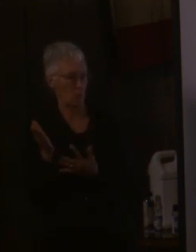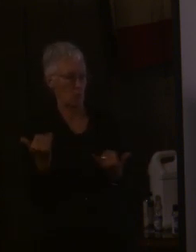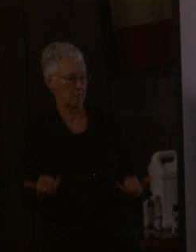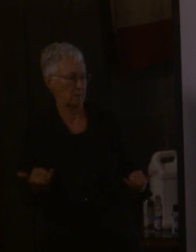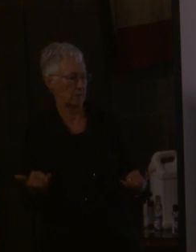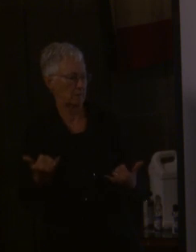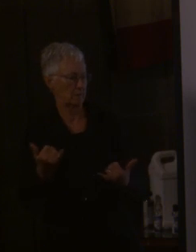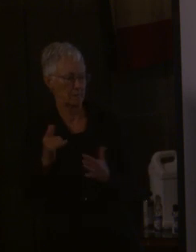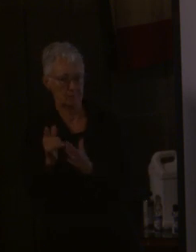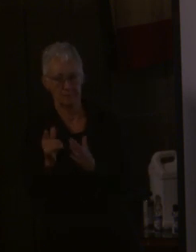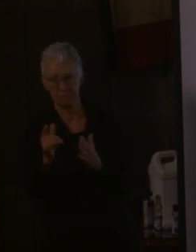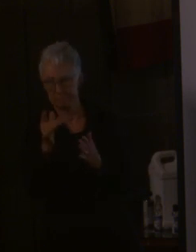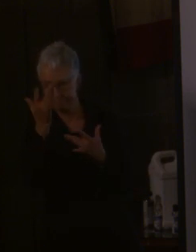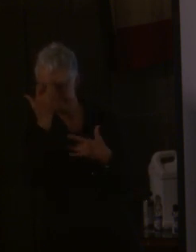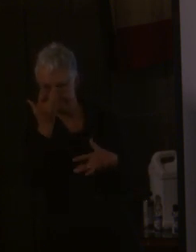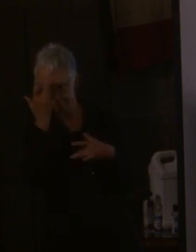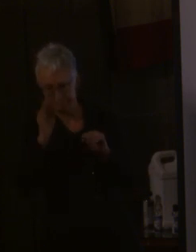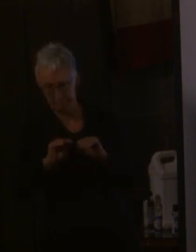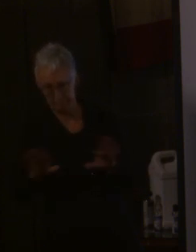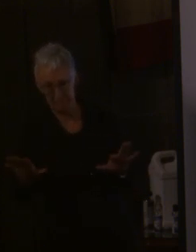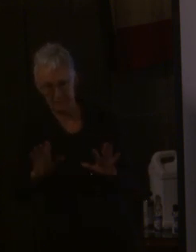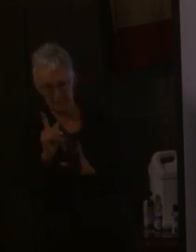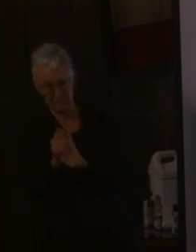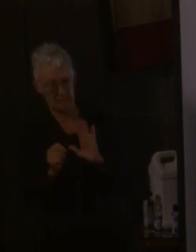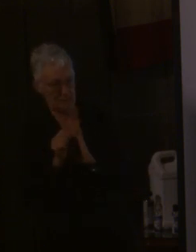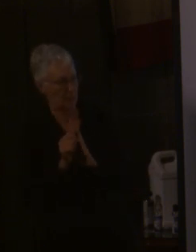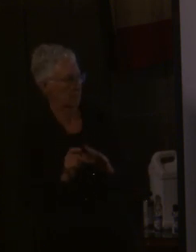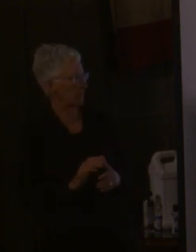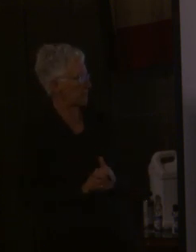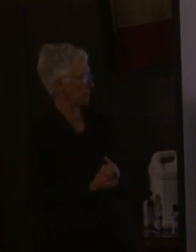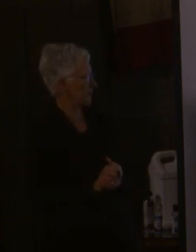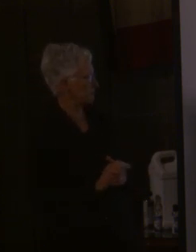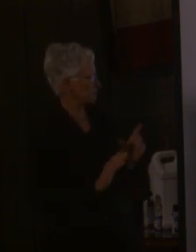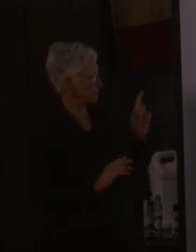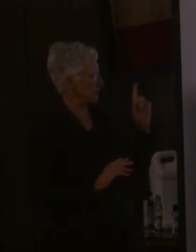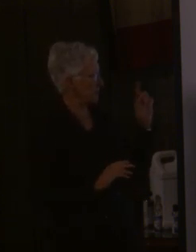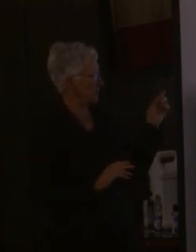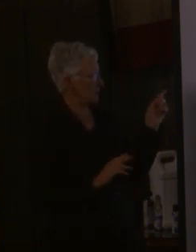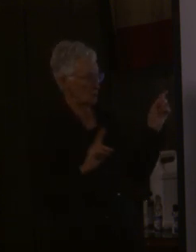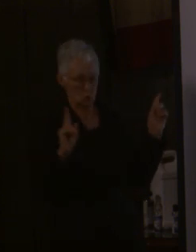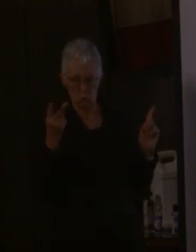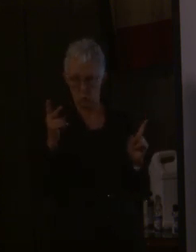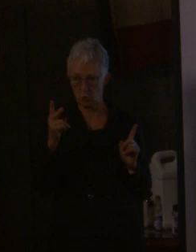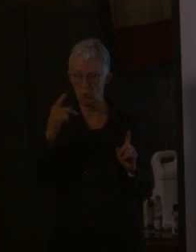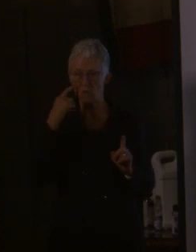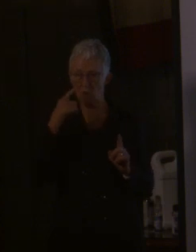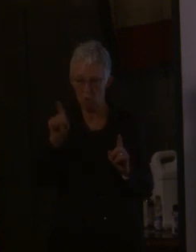the next line is specifically for restaurants and bars. So in